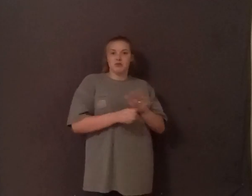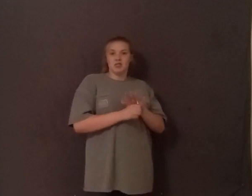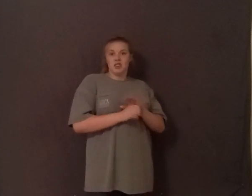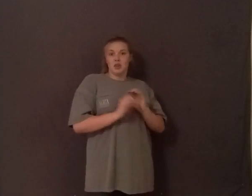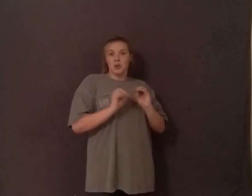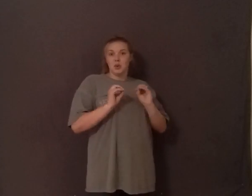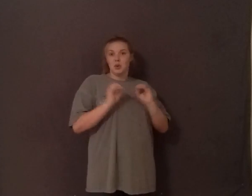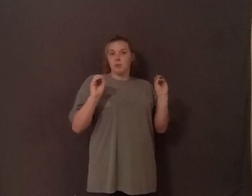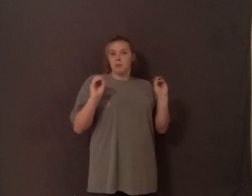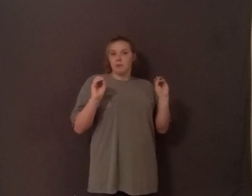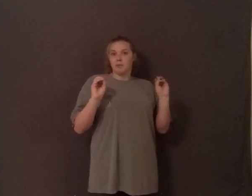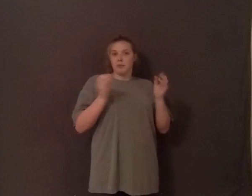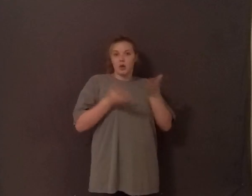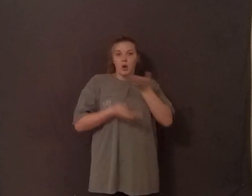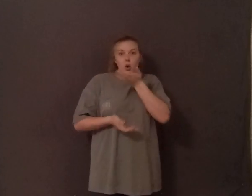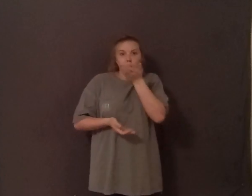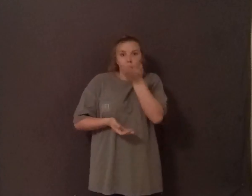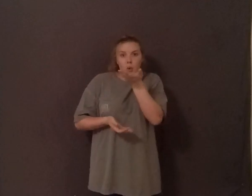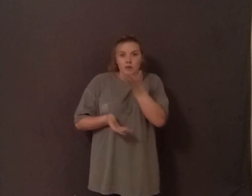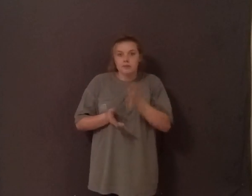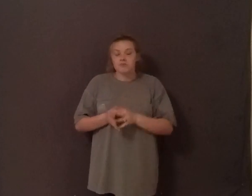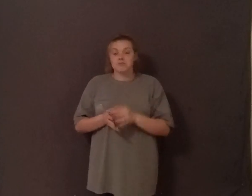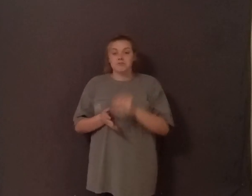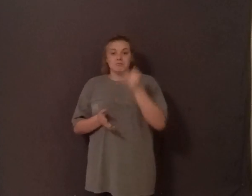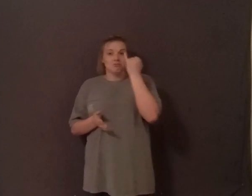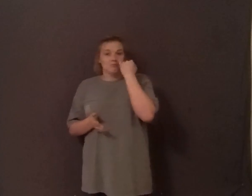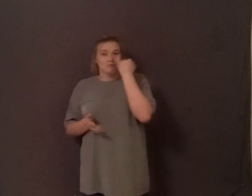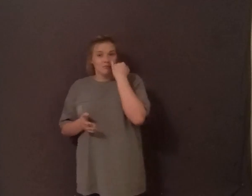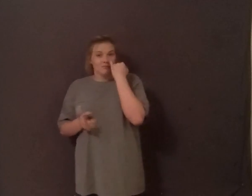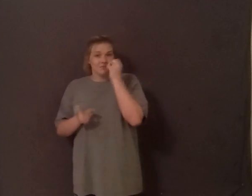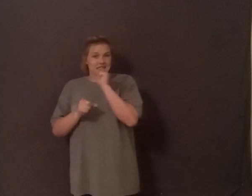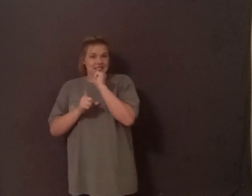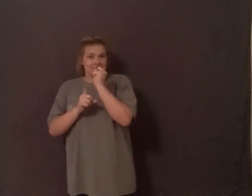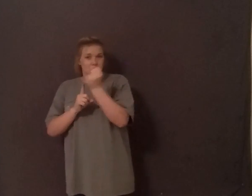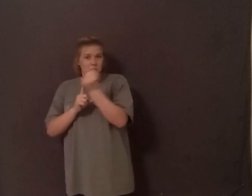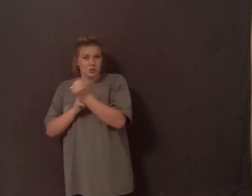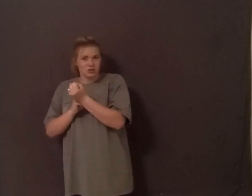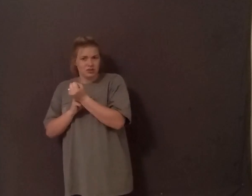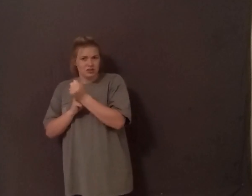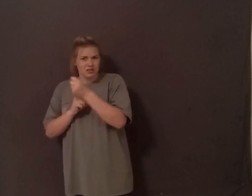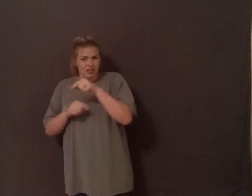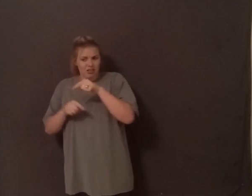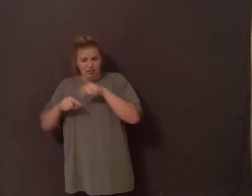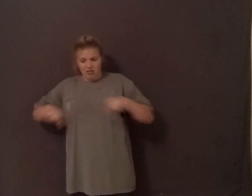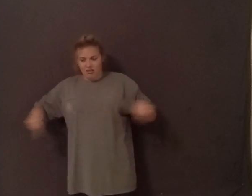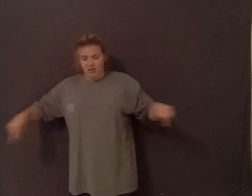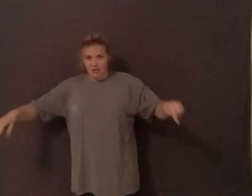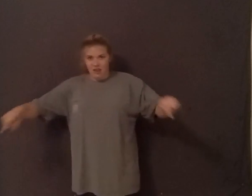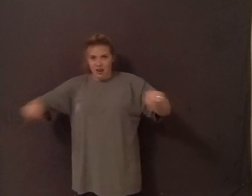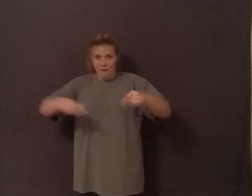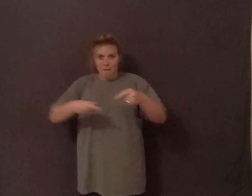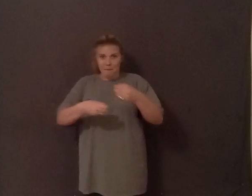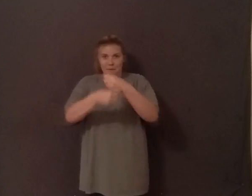situation? If so, then the situation itself can't be creating your stress, because other people don't feel stress in that